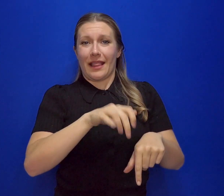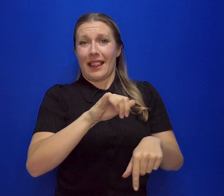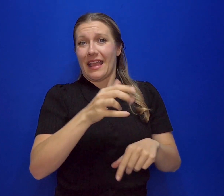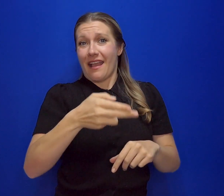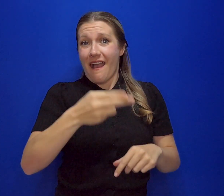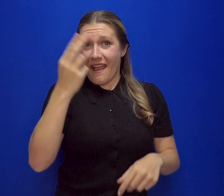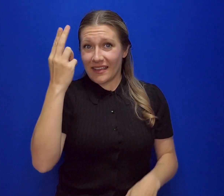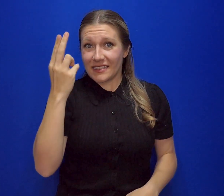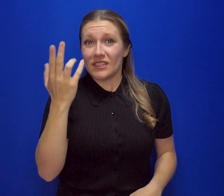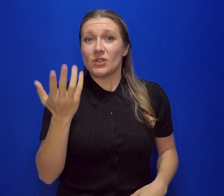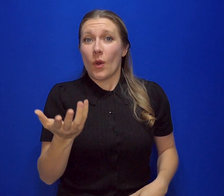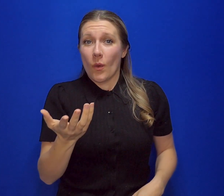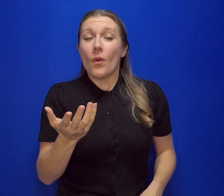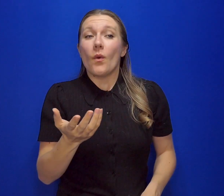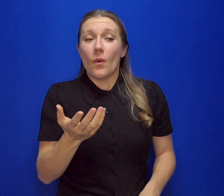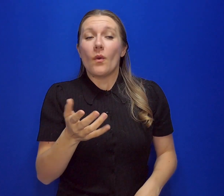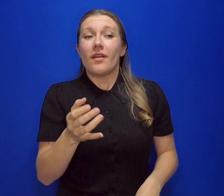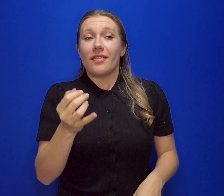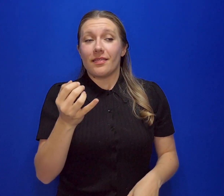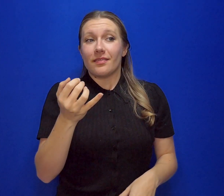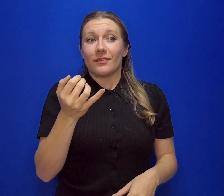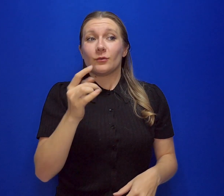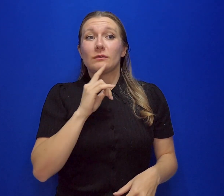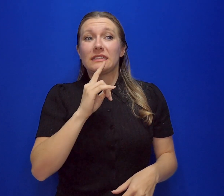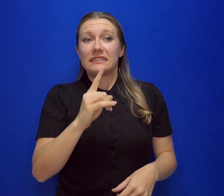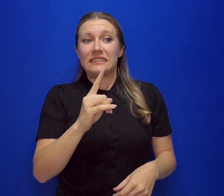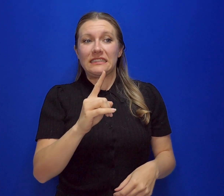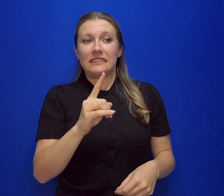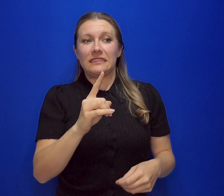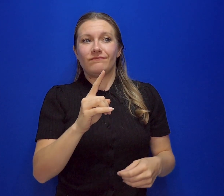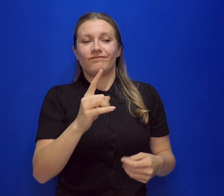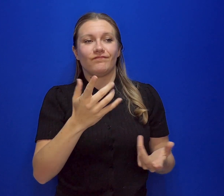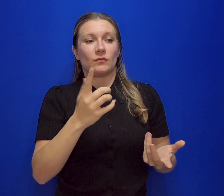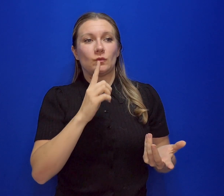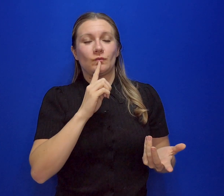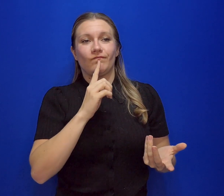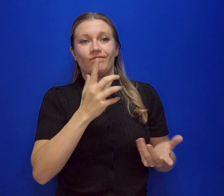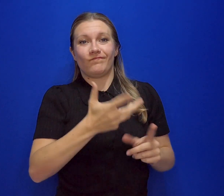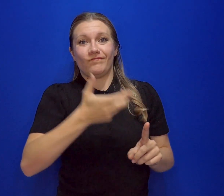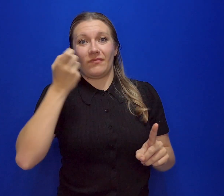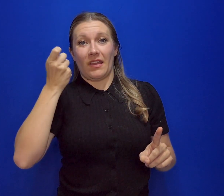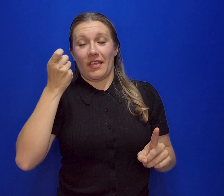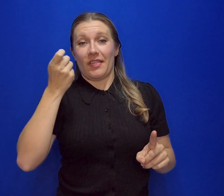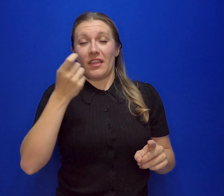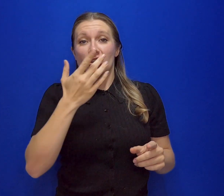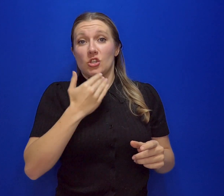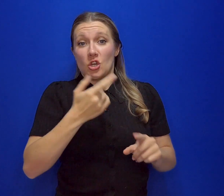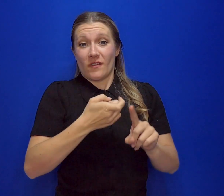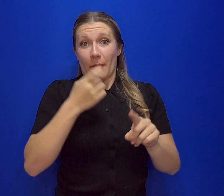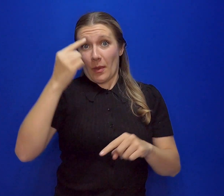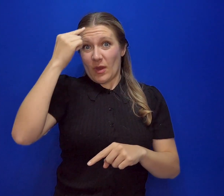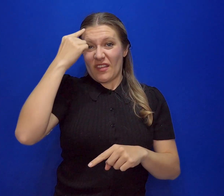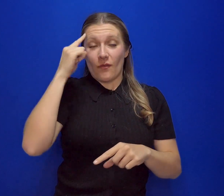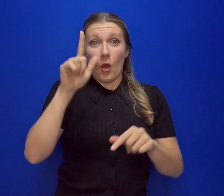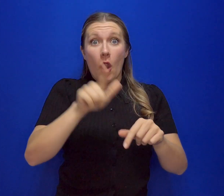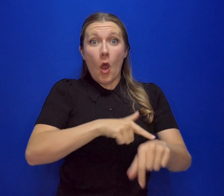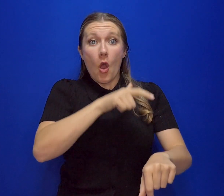right? So the idea of deprivation to the brain over long periods of time or consistent